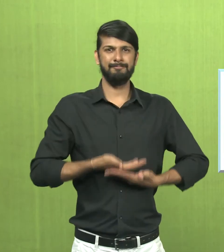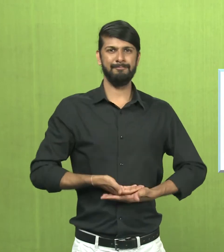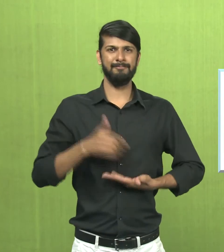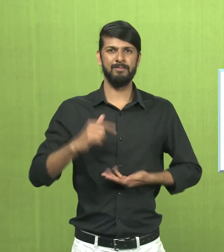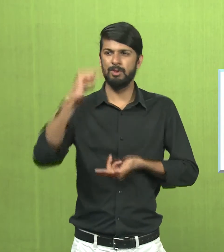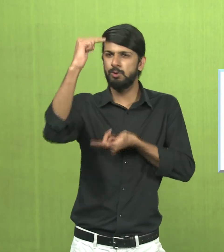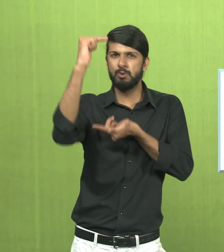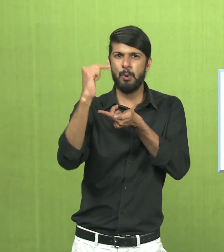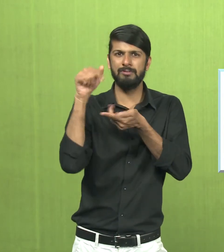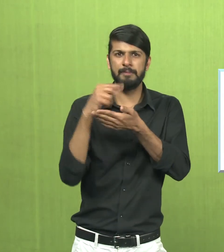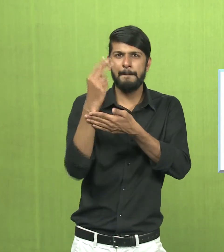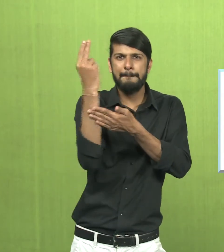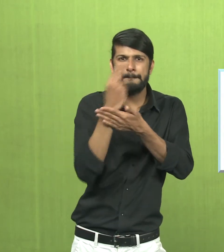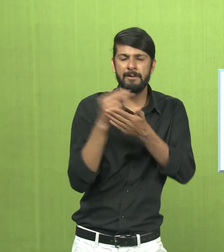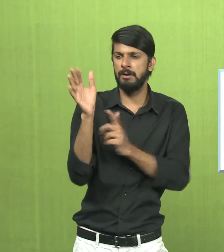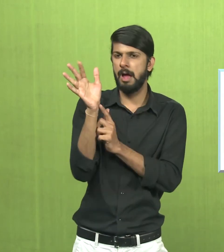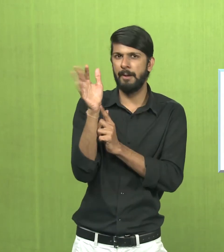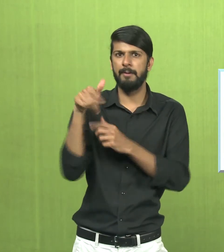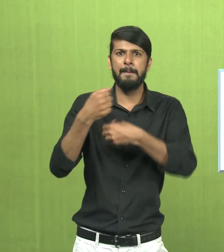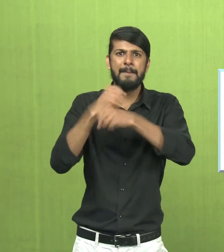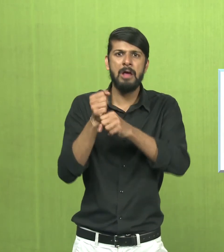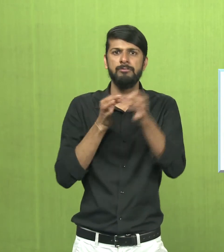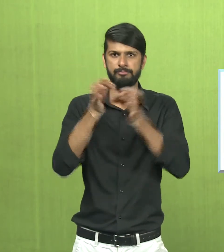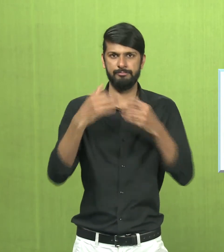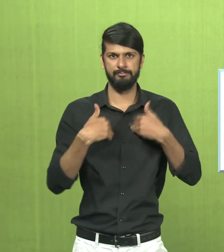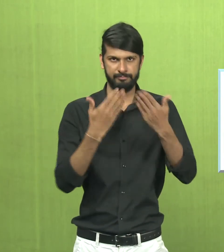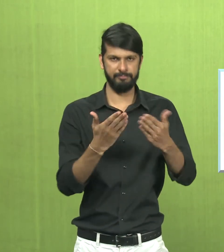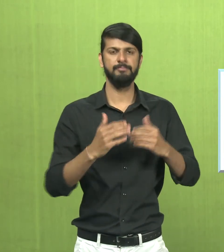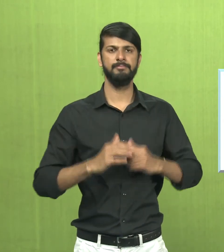Next, we learn about Jain miniature paintings which were made on palm leaves.